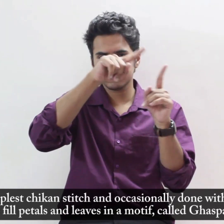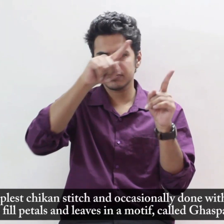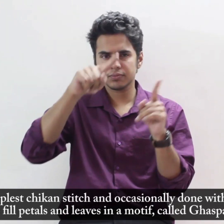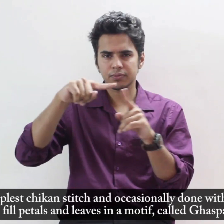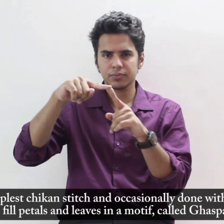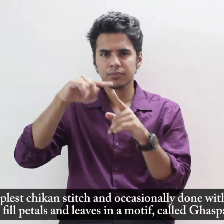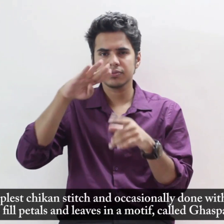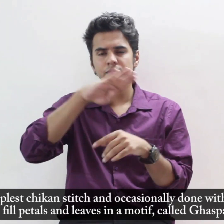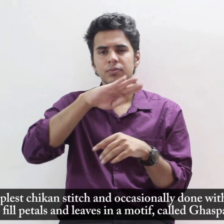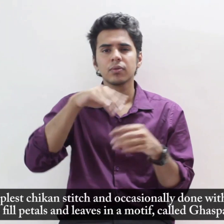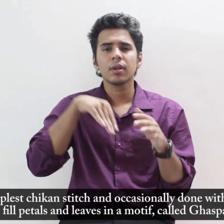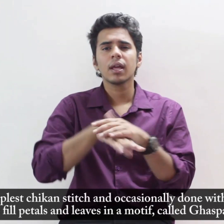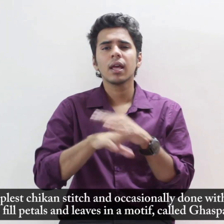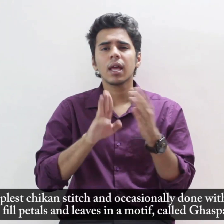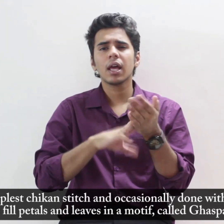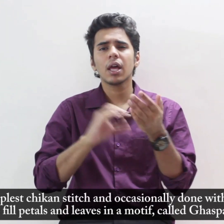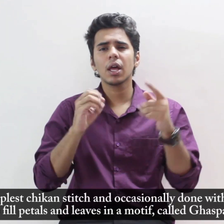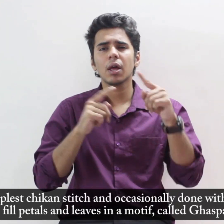called ghaspati.